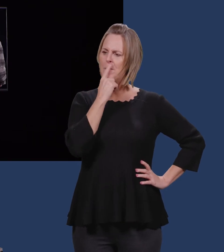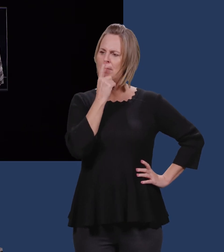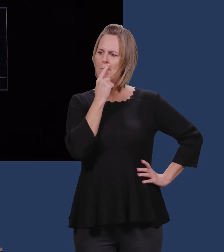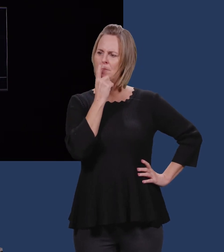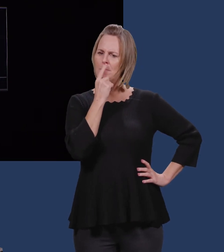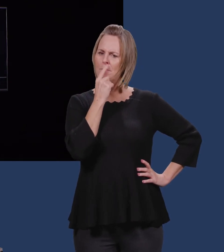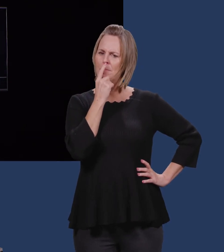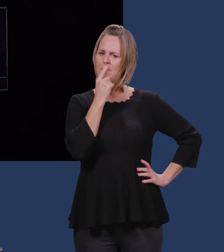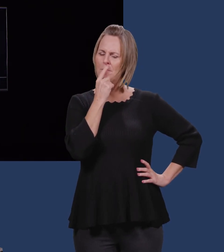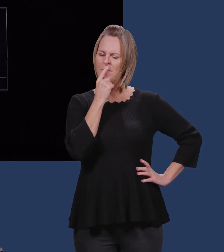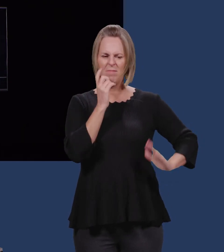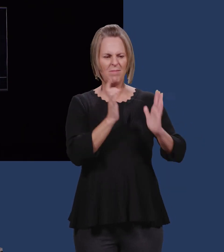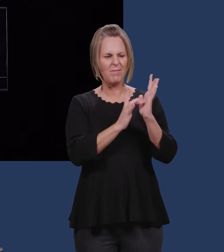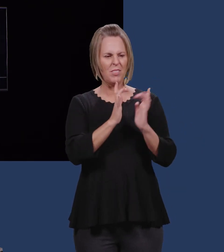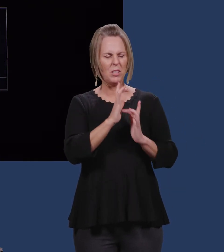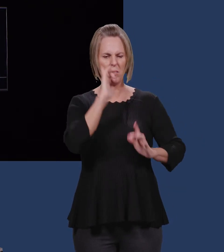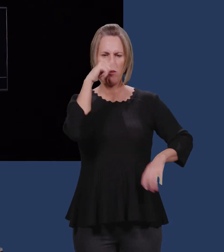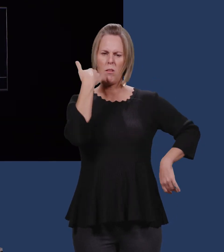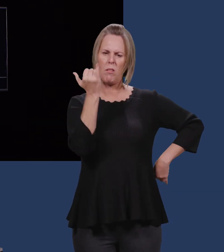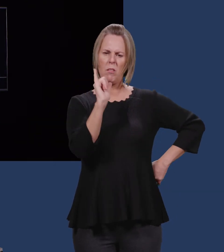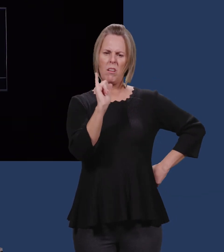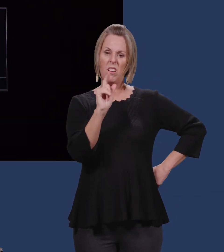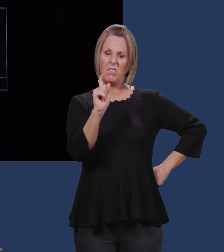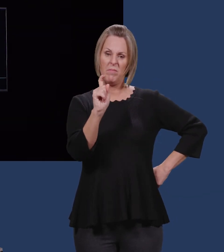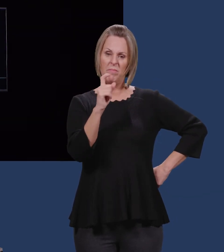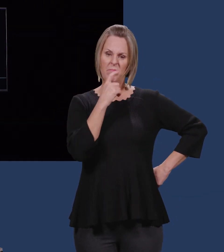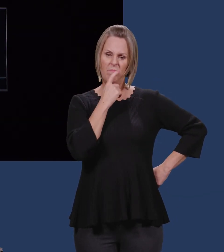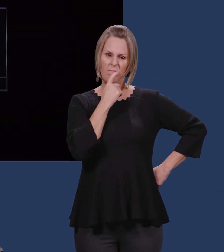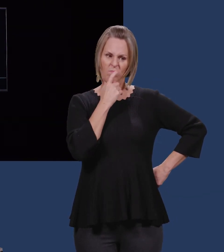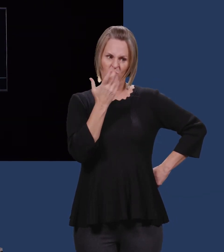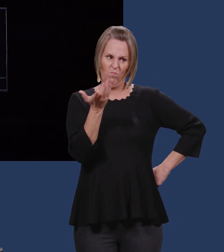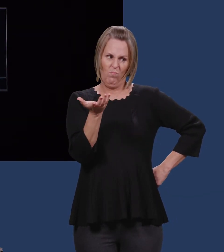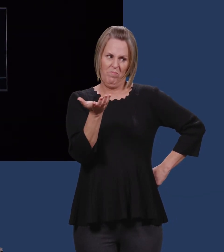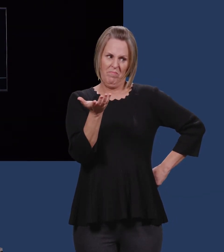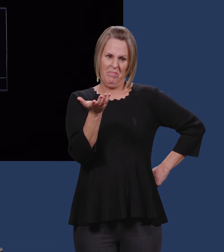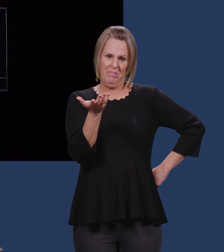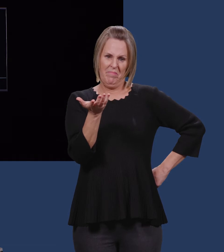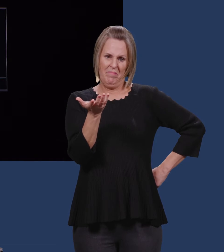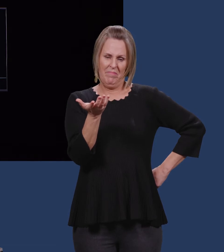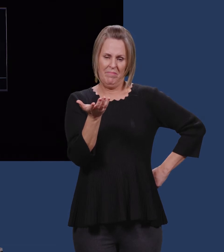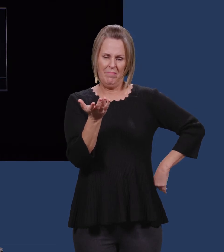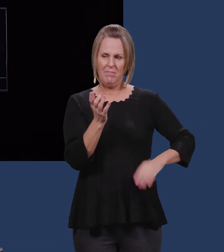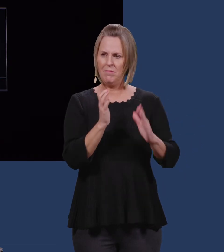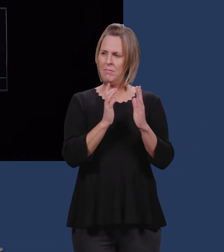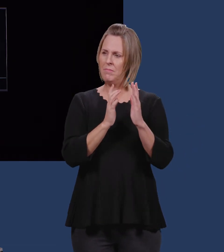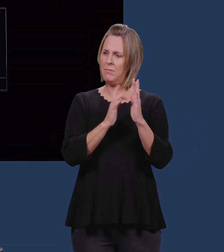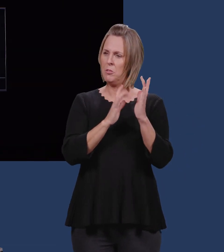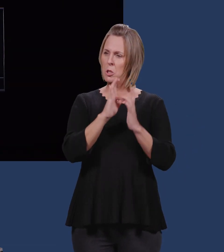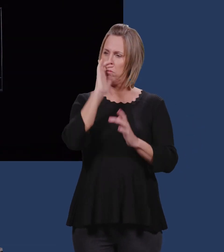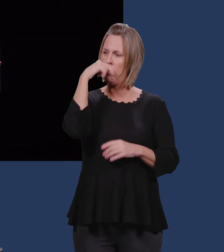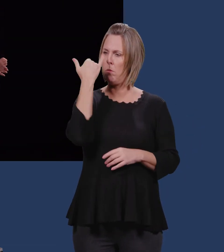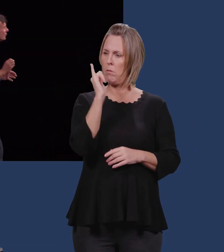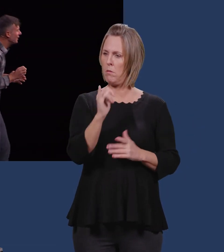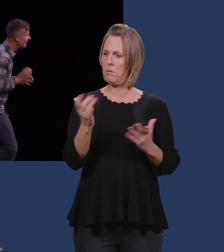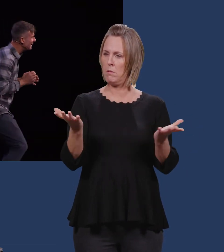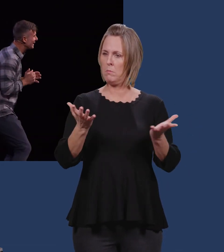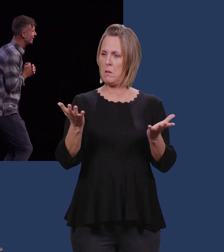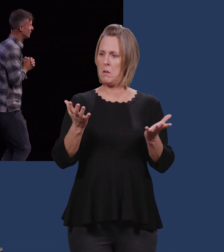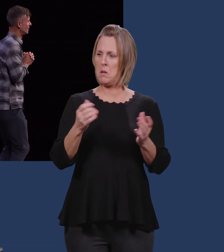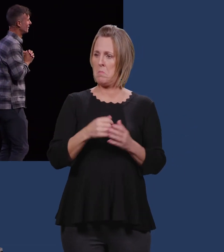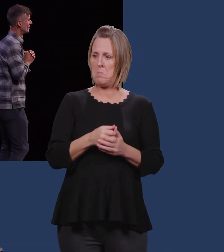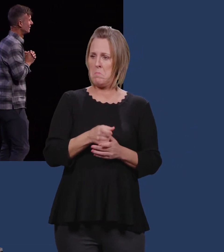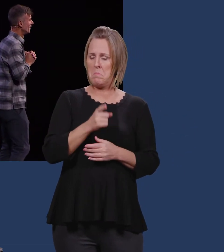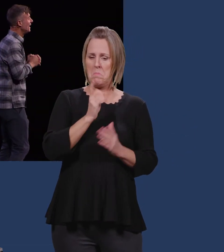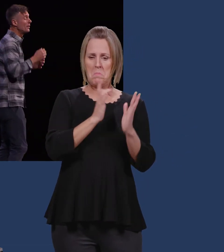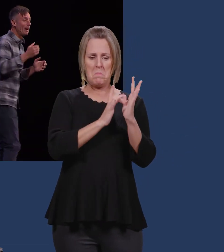what did Jesus look like? What did Jesus look like? The Bible says very